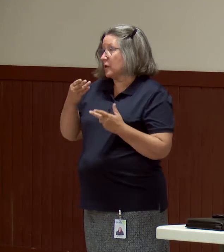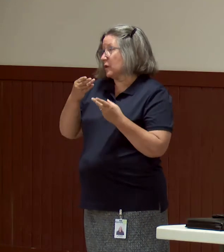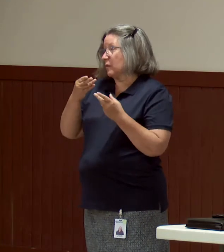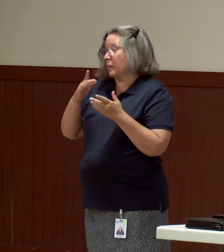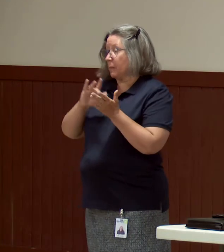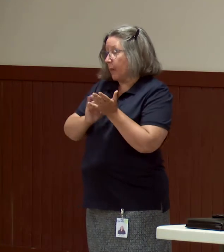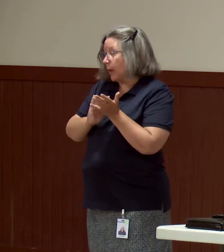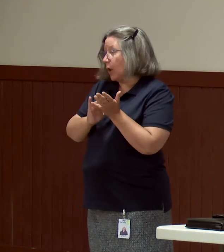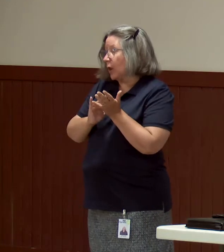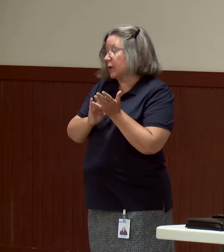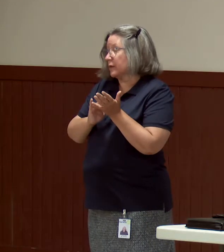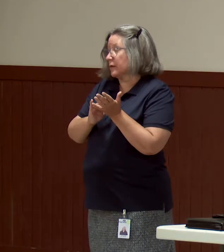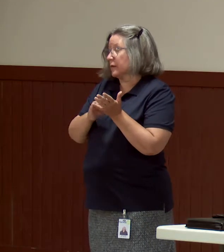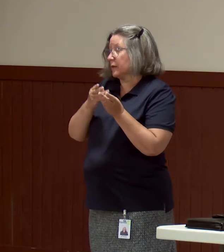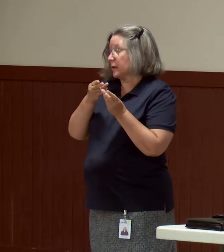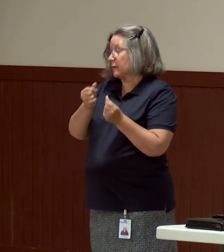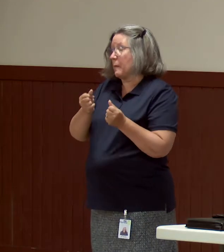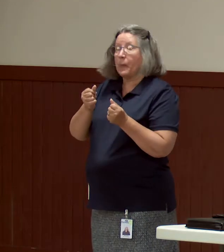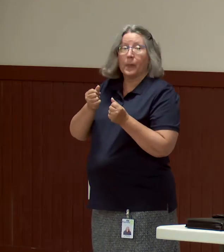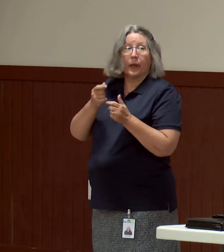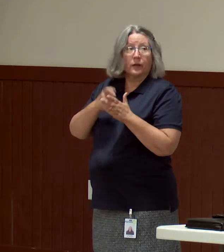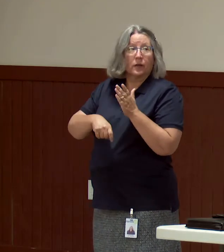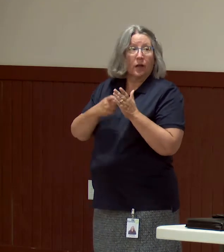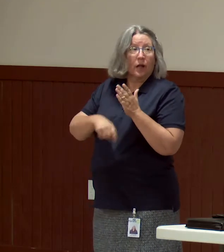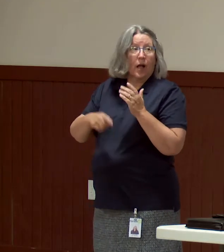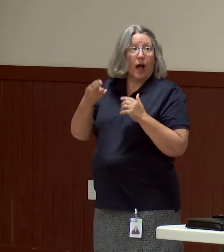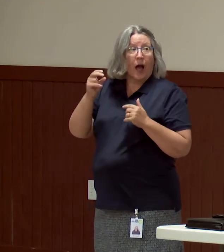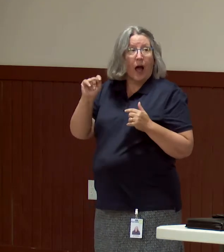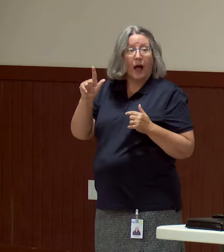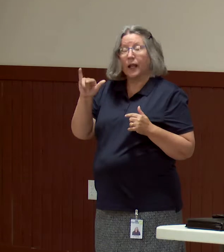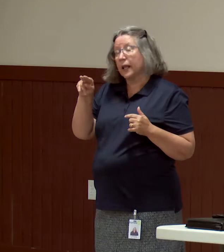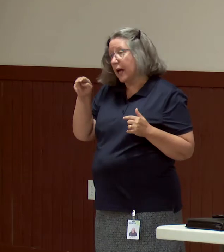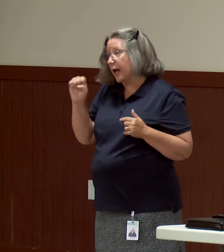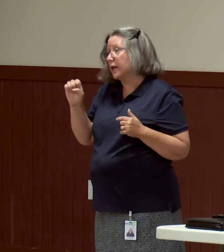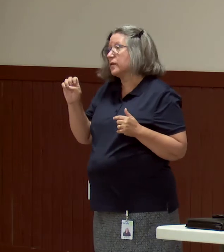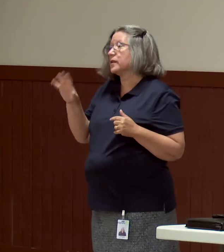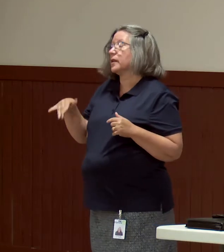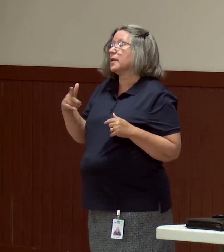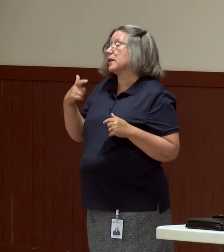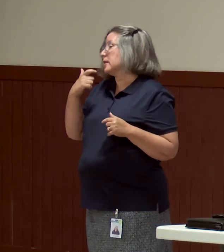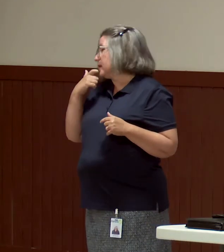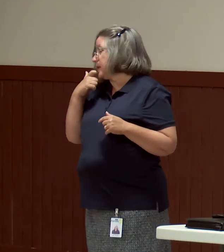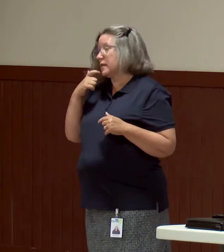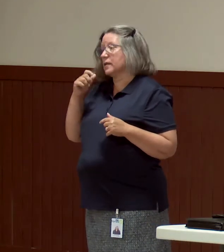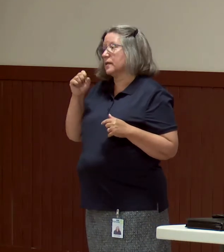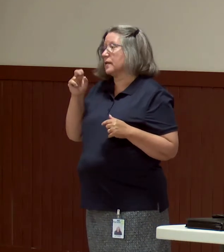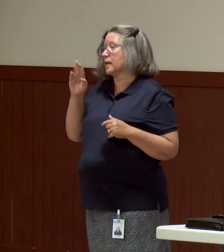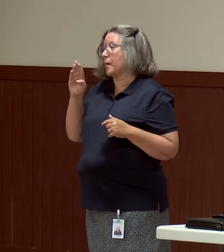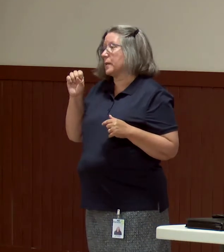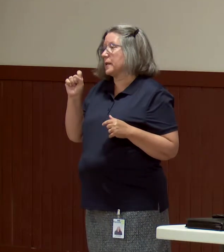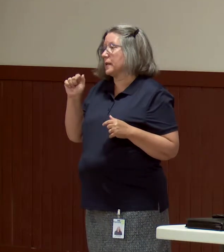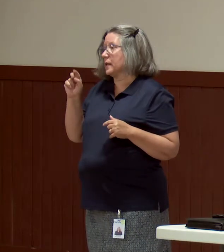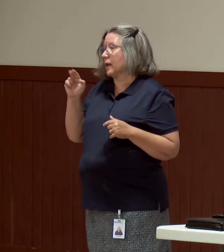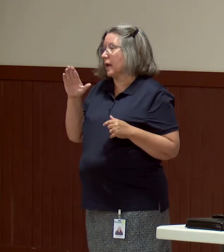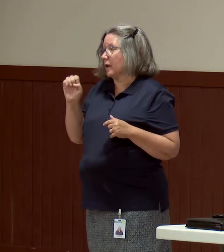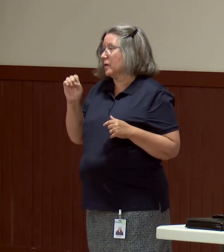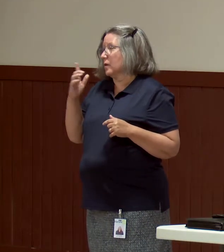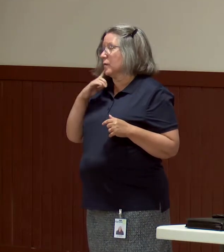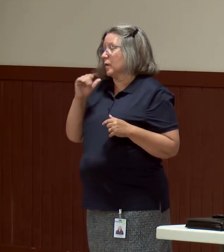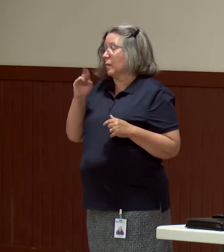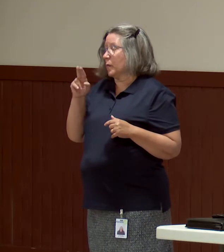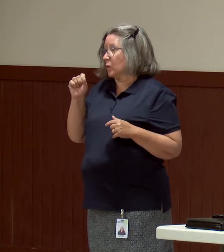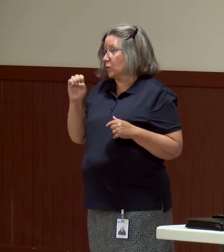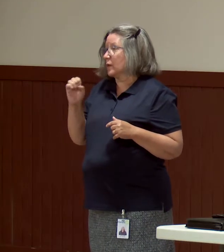care can include mental health treatment, crisis intervention, hotlines, substance abuse treatment. Public health and safety staff is to pay